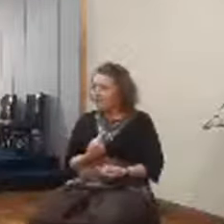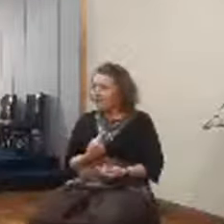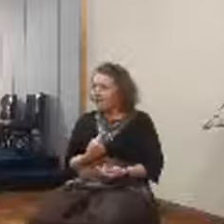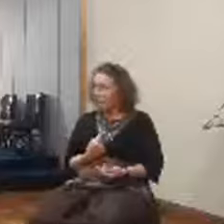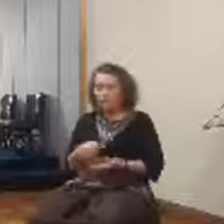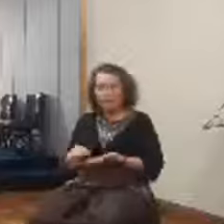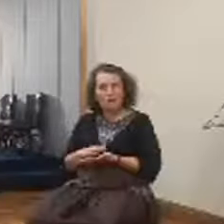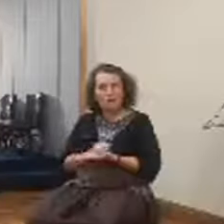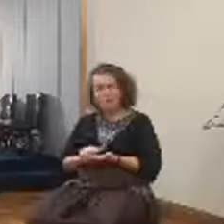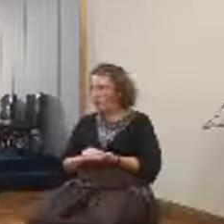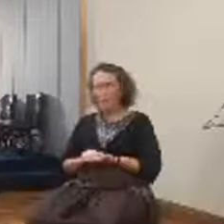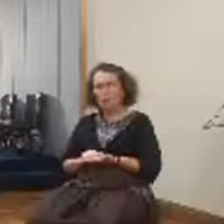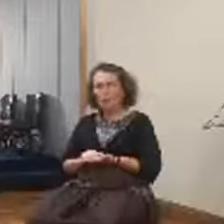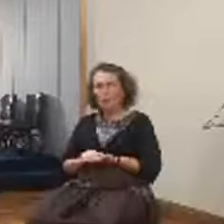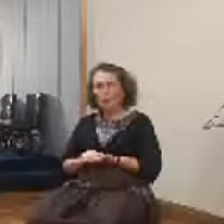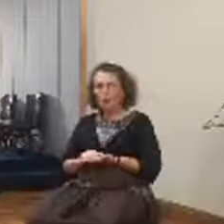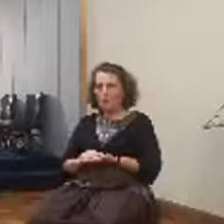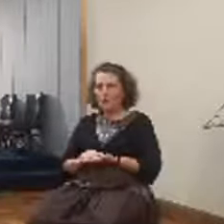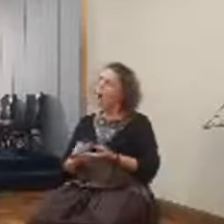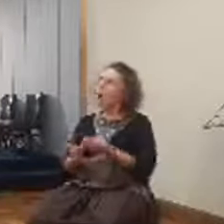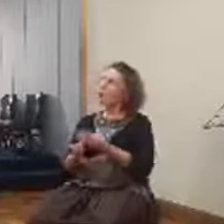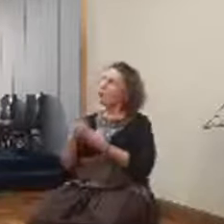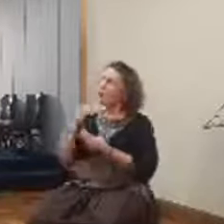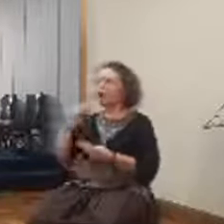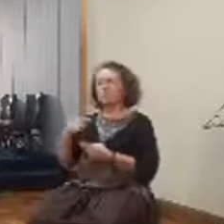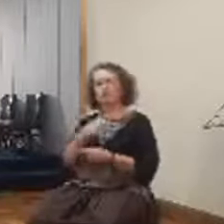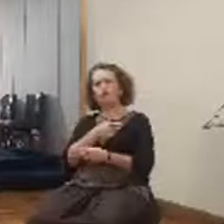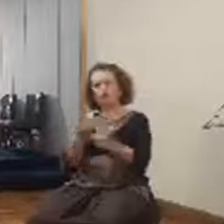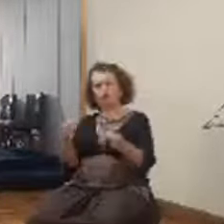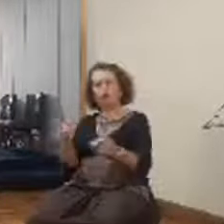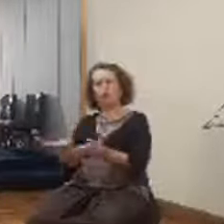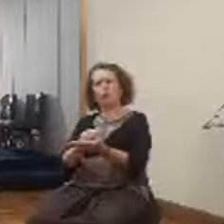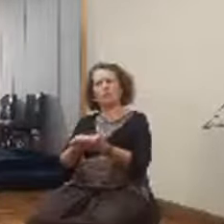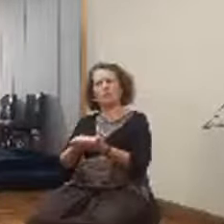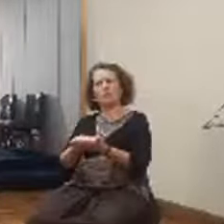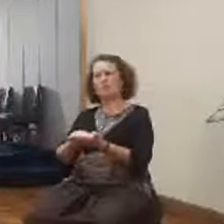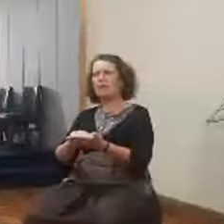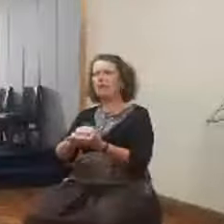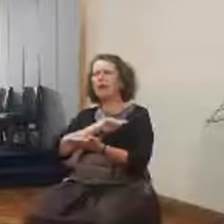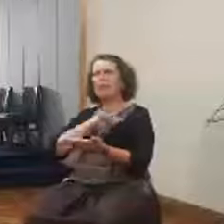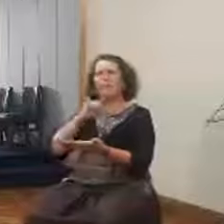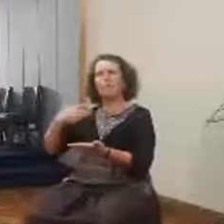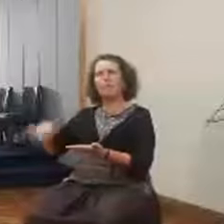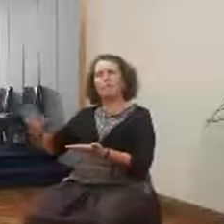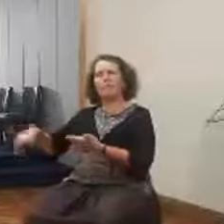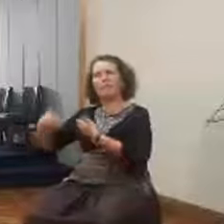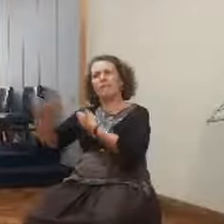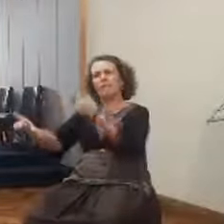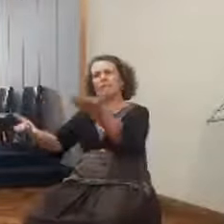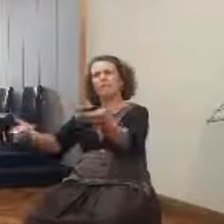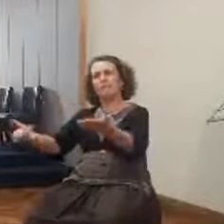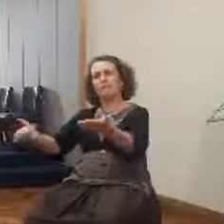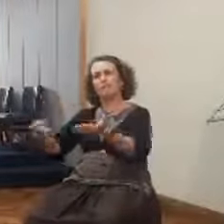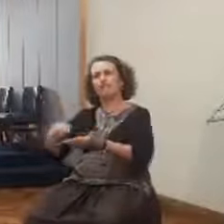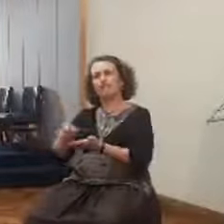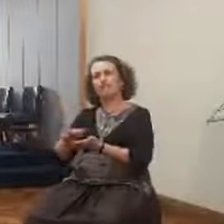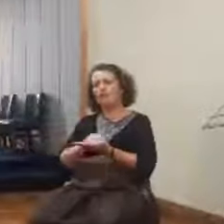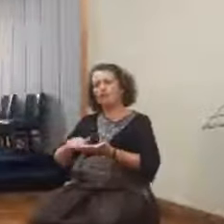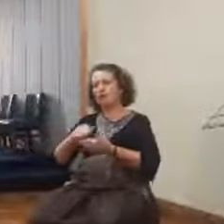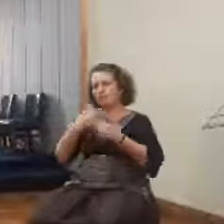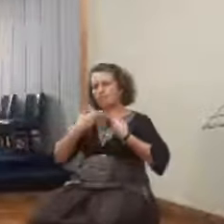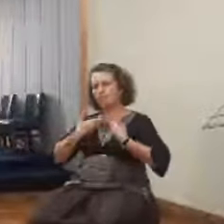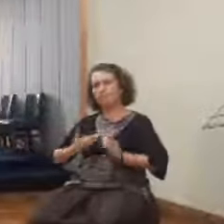but declared righteous by God, having righteousness given by God. And in the full light of the gospel day now, we know